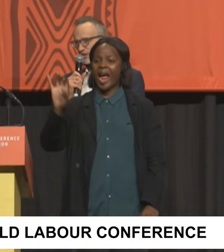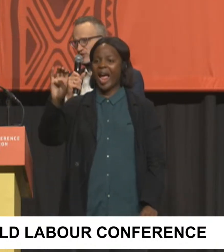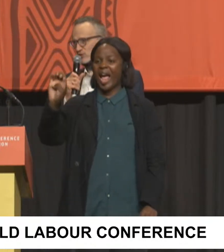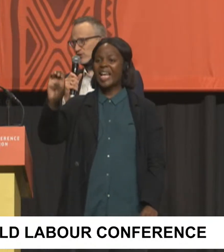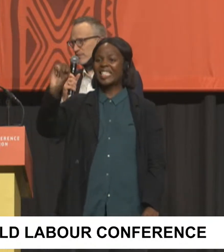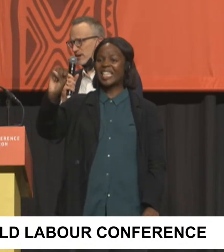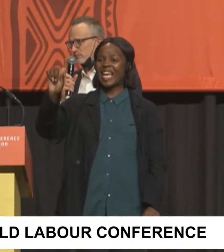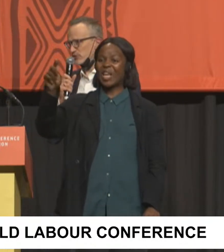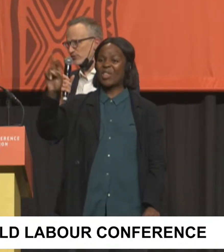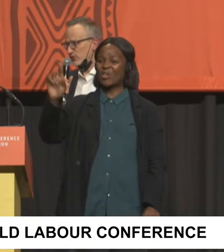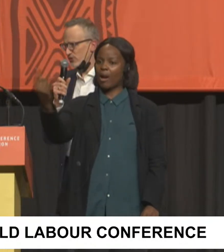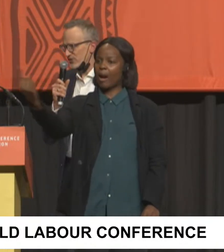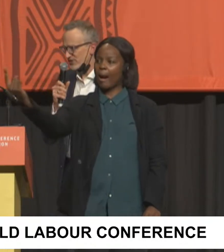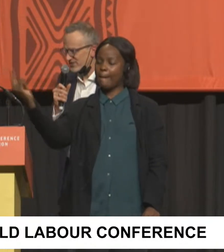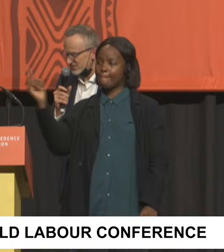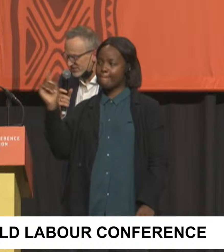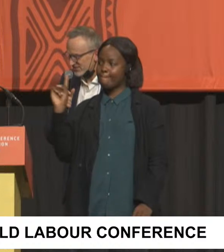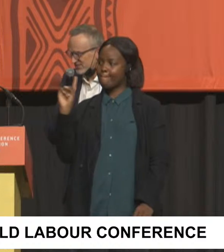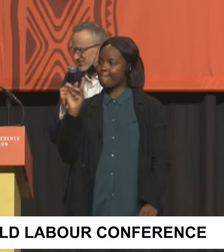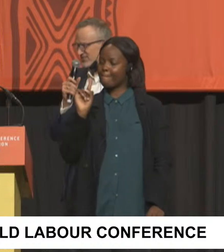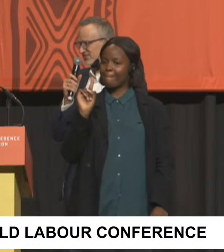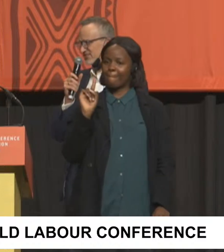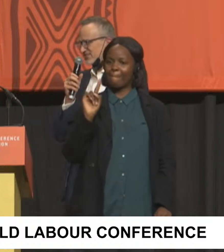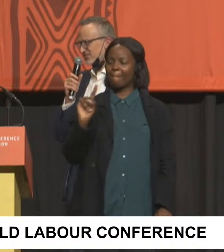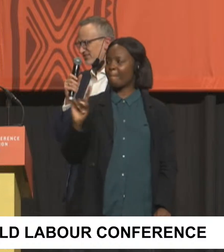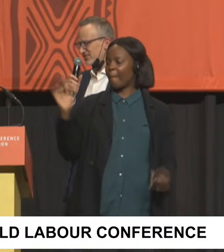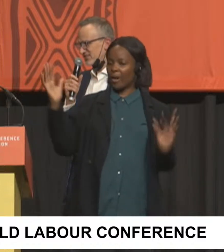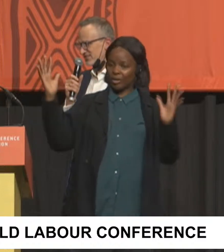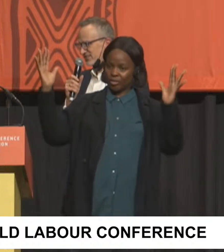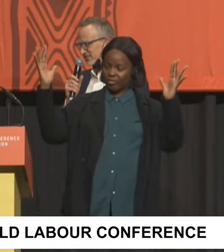Esther, would you like to come up to the floor?